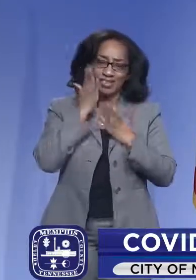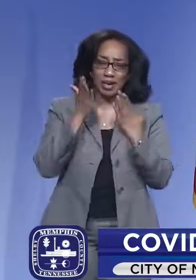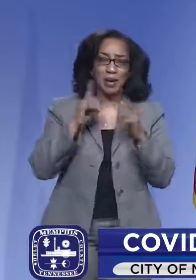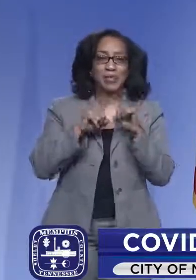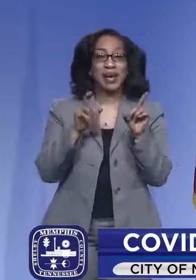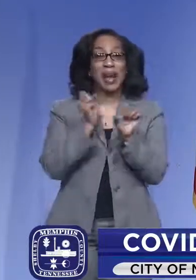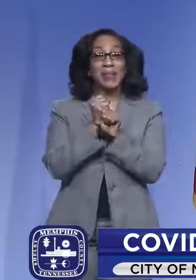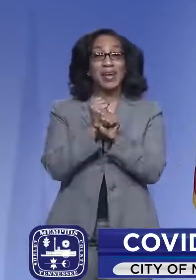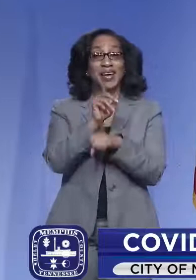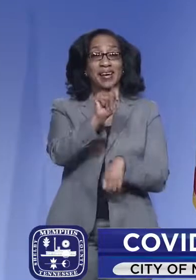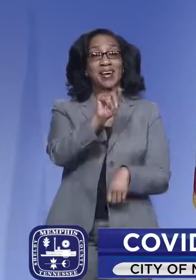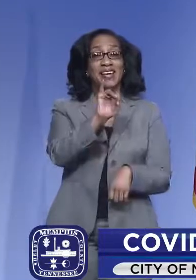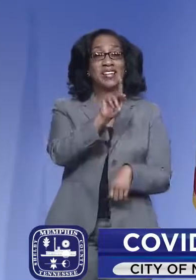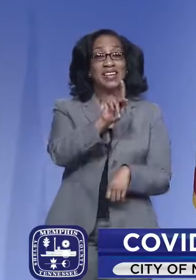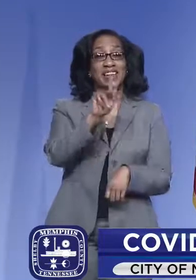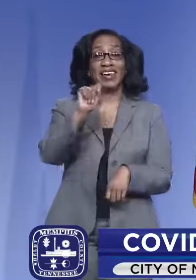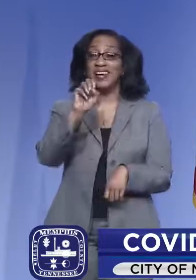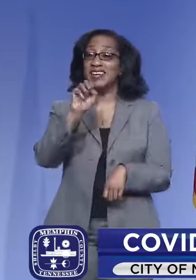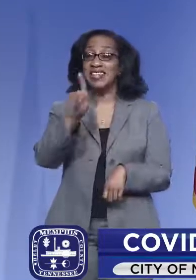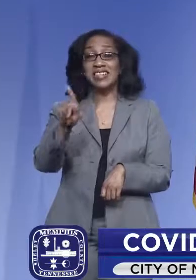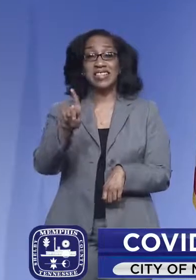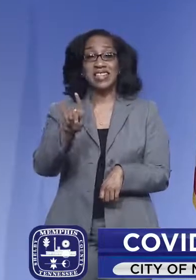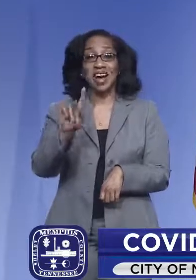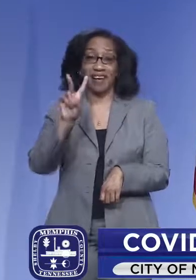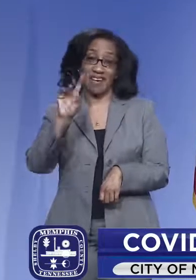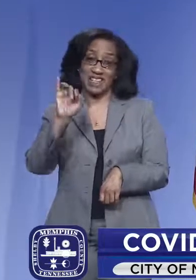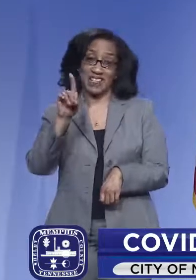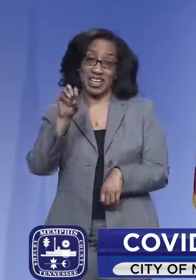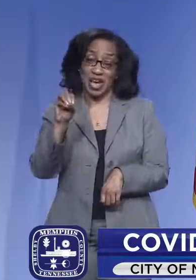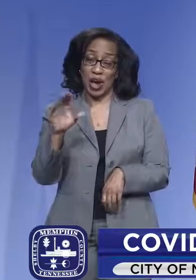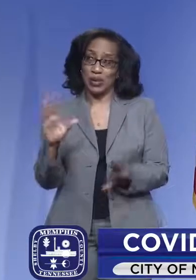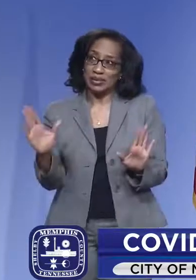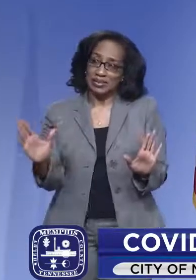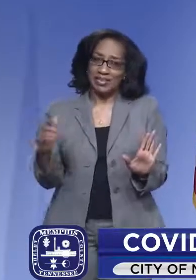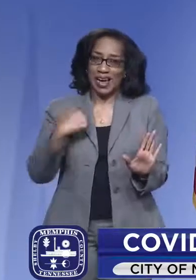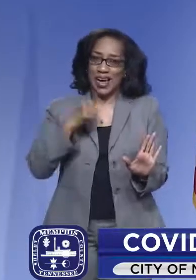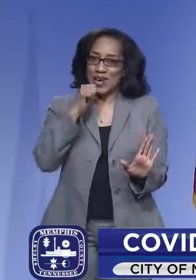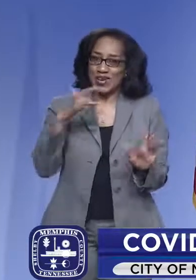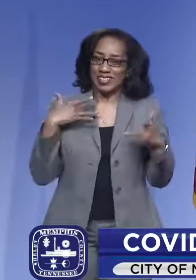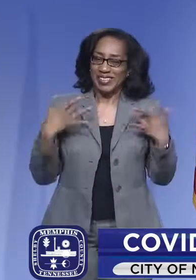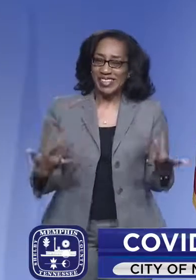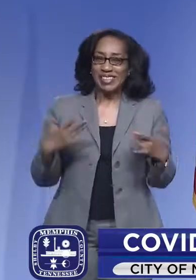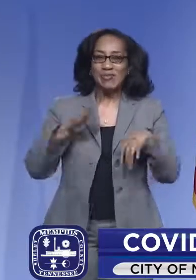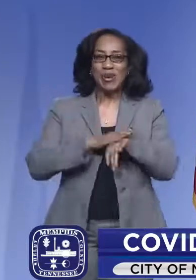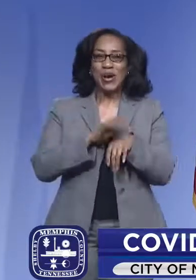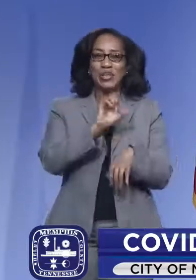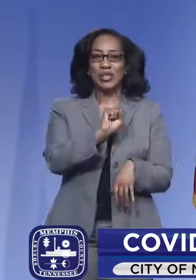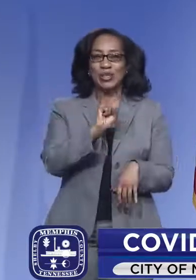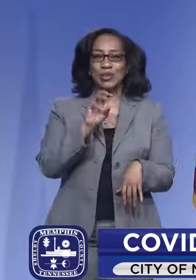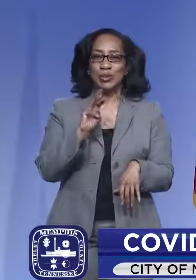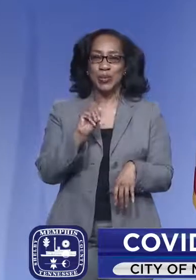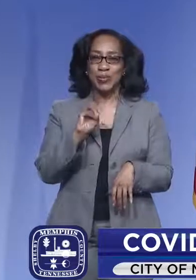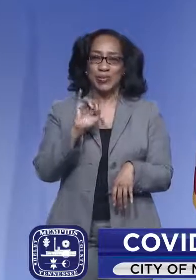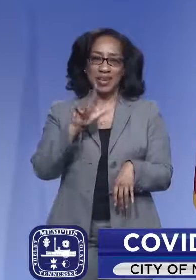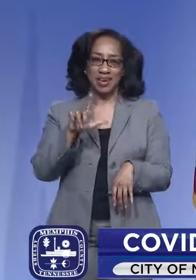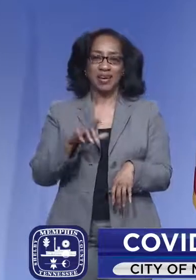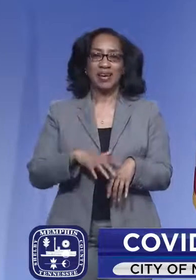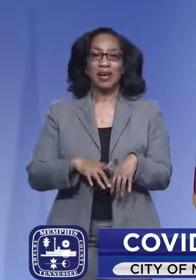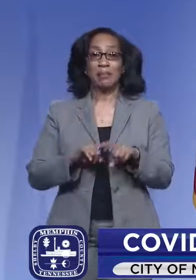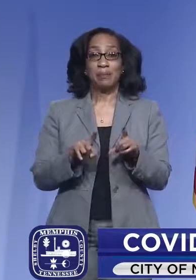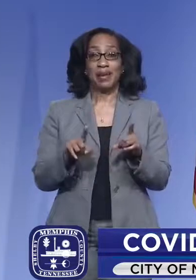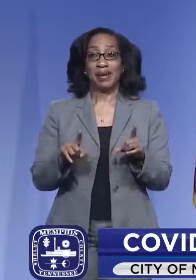TikTok video. I am not a social media guy, but I made one just because you can't take yourself too seriously, and I showed myself